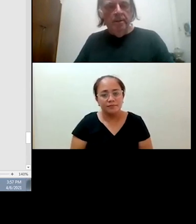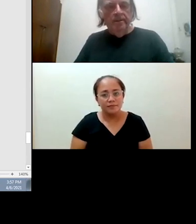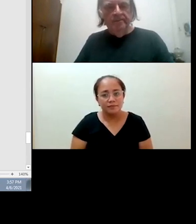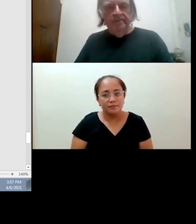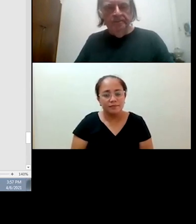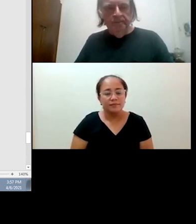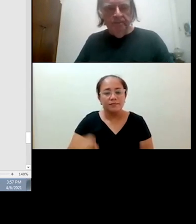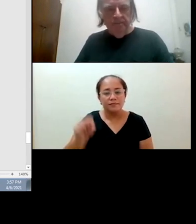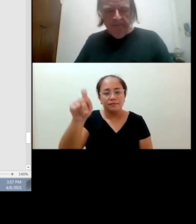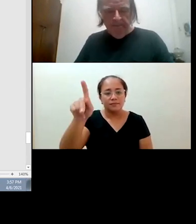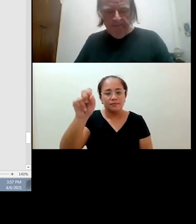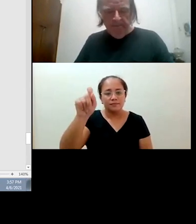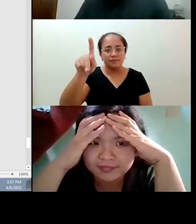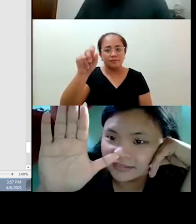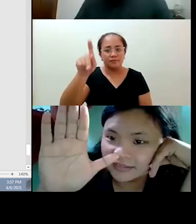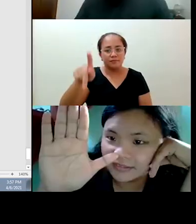Okay.